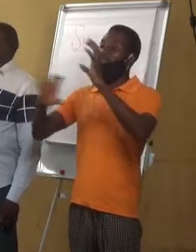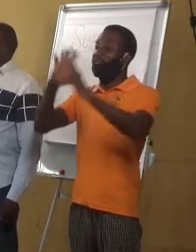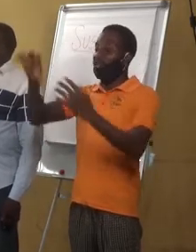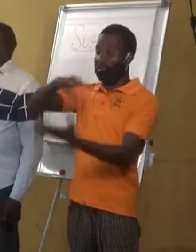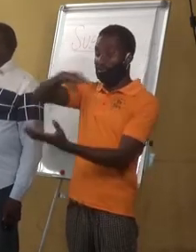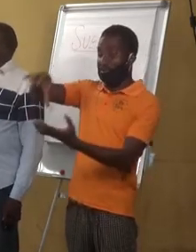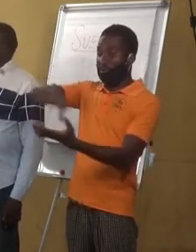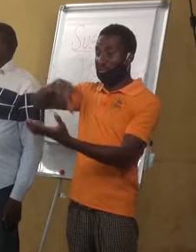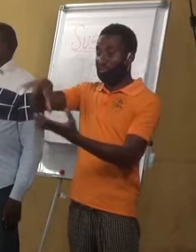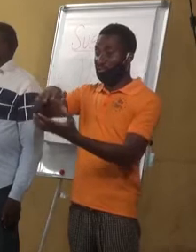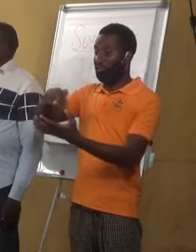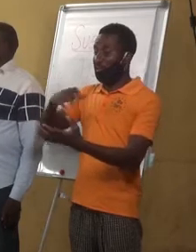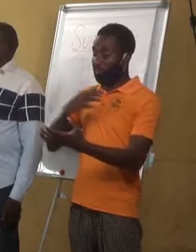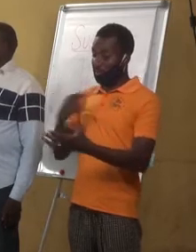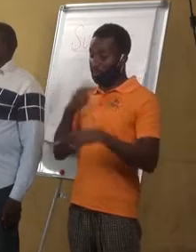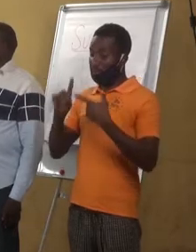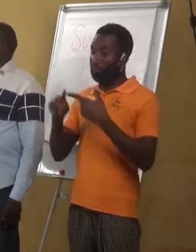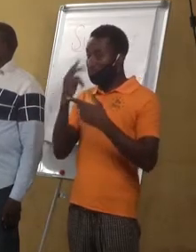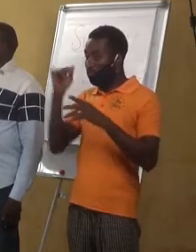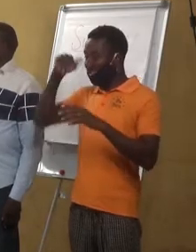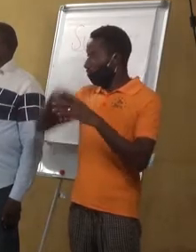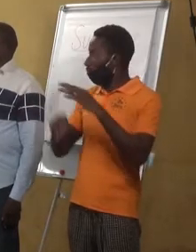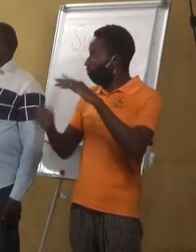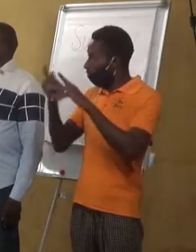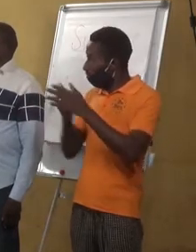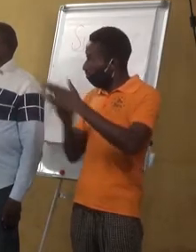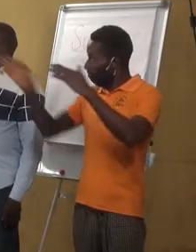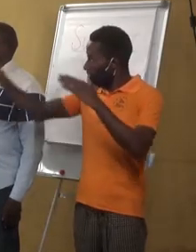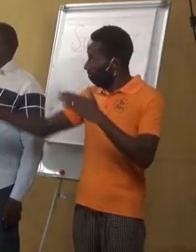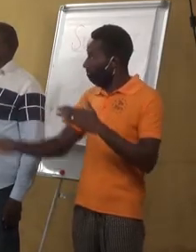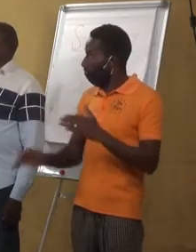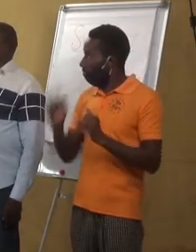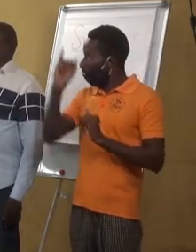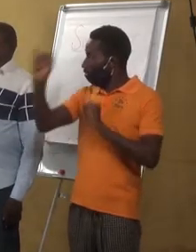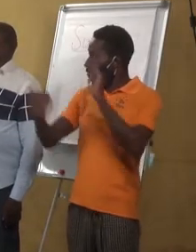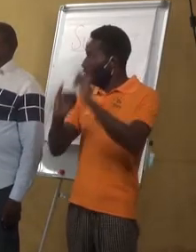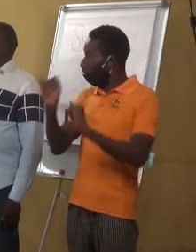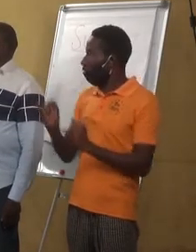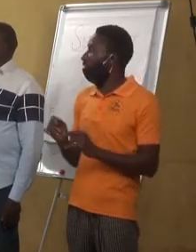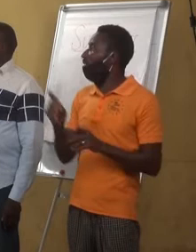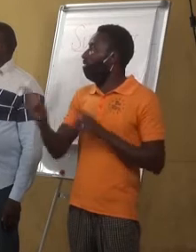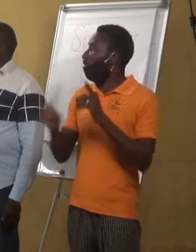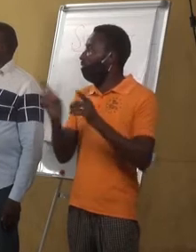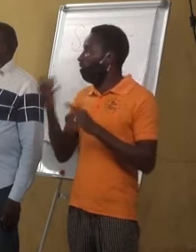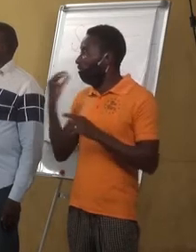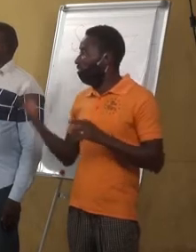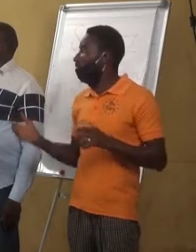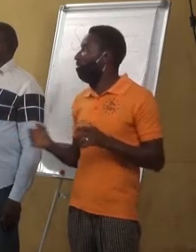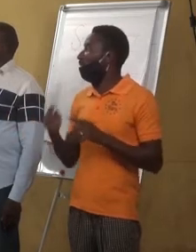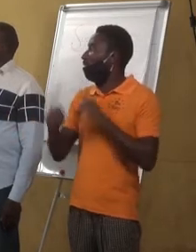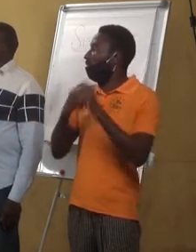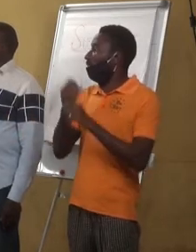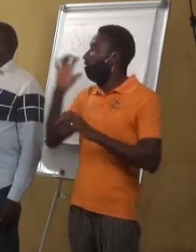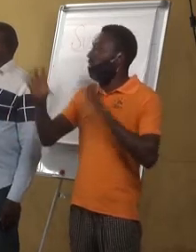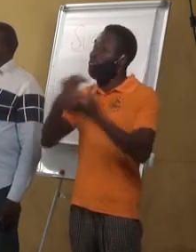content. We'll start with the introduction, definition of terms, types of chemical combination, in which